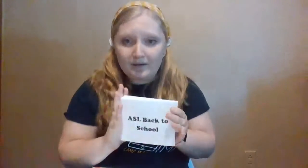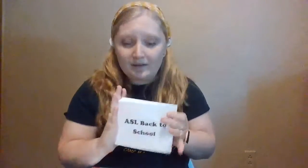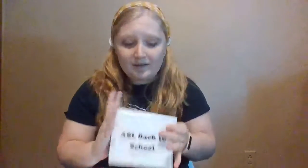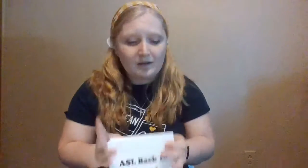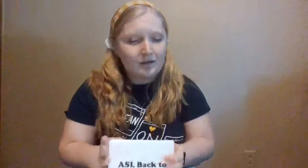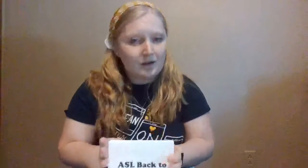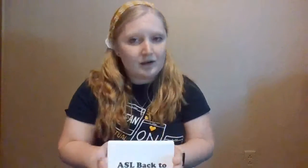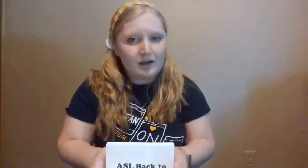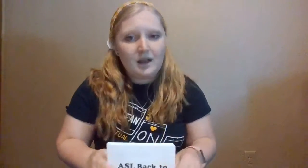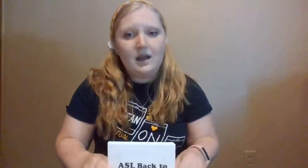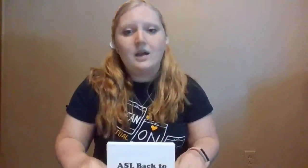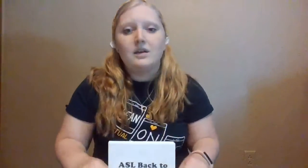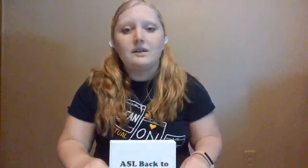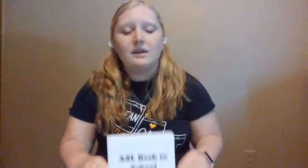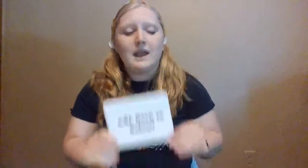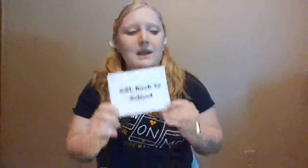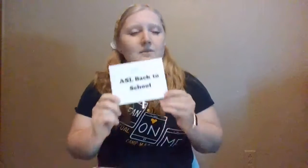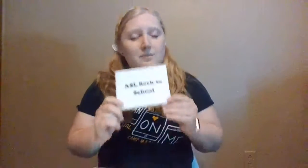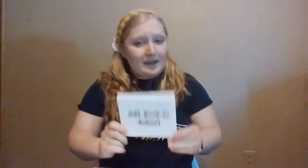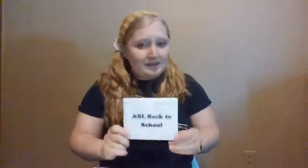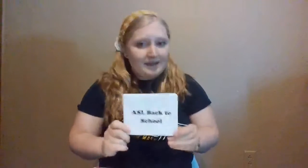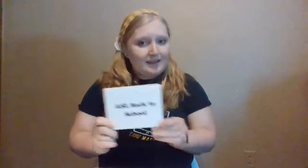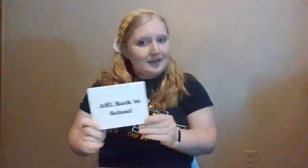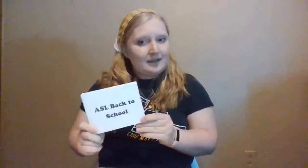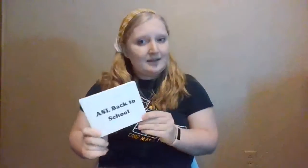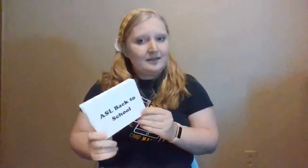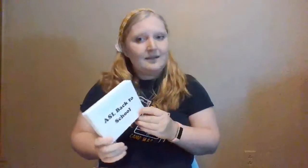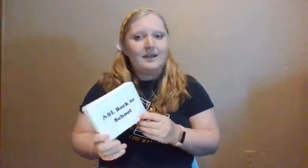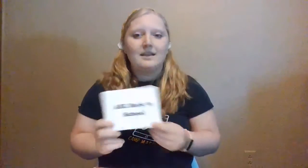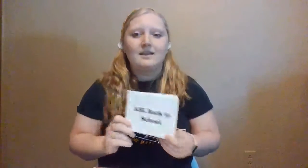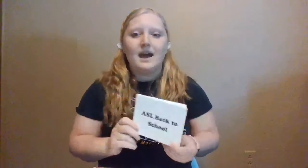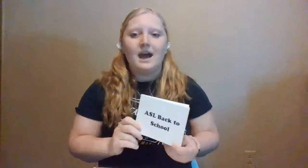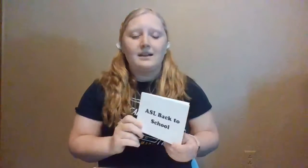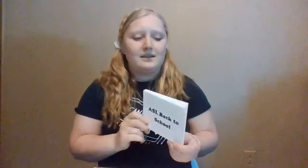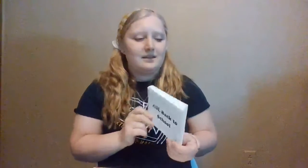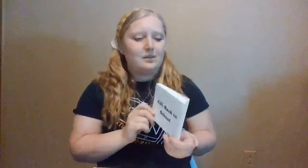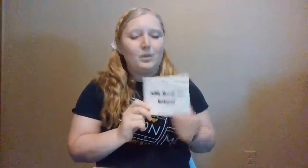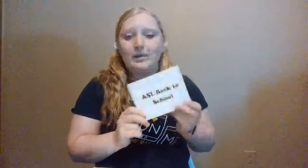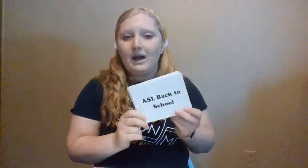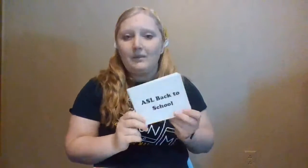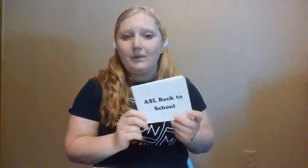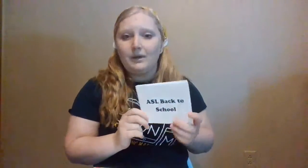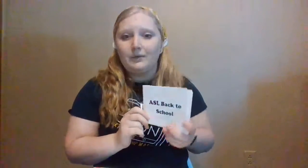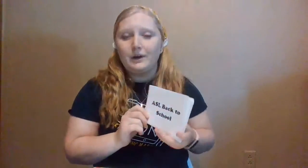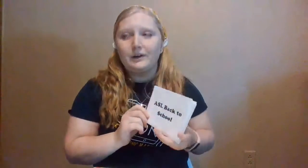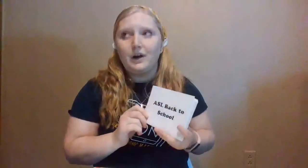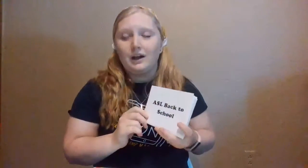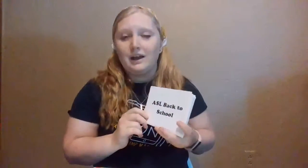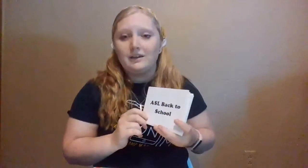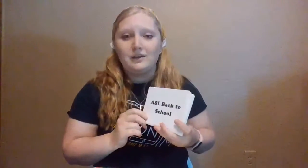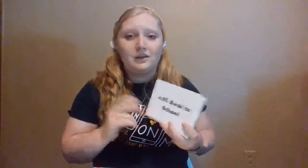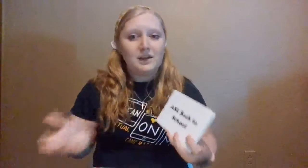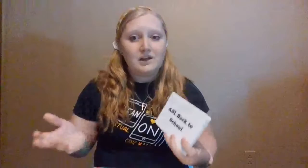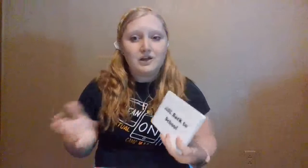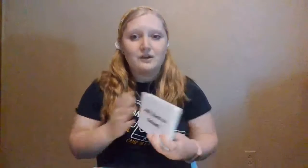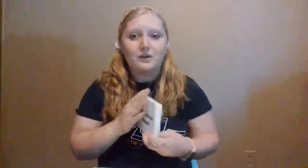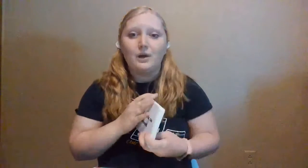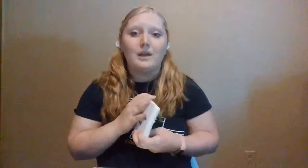important to learn. So a lot of basic things that will be helpful for talking to your teachers or